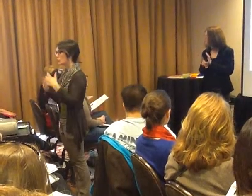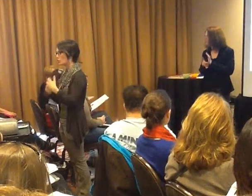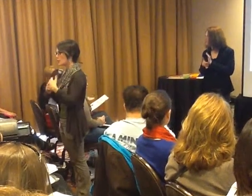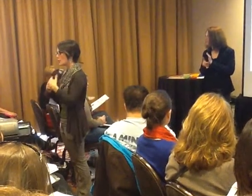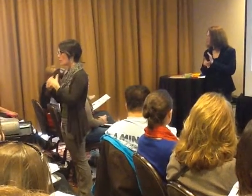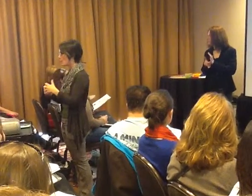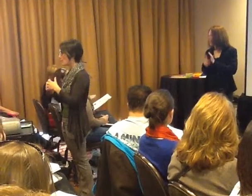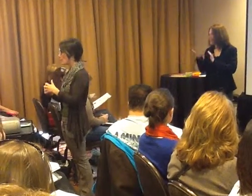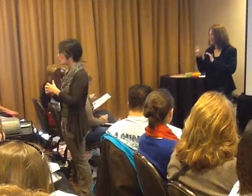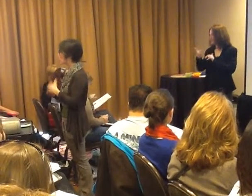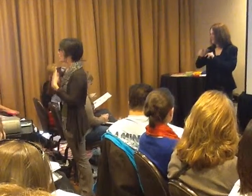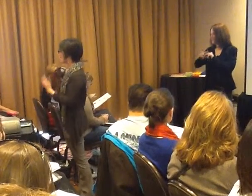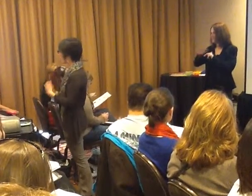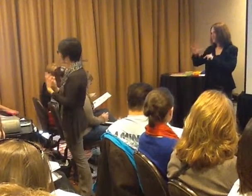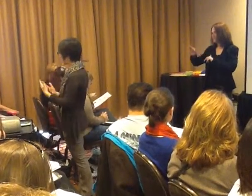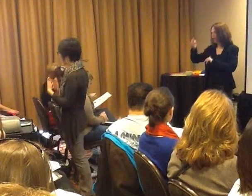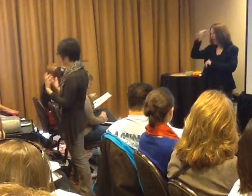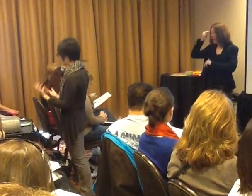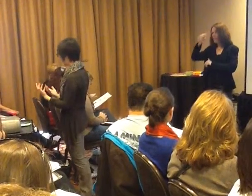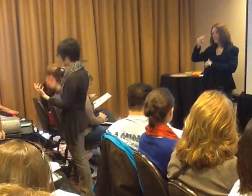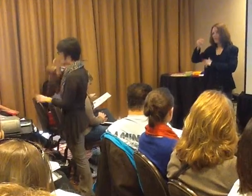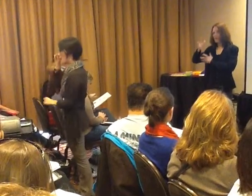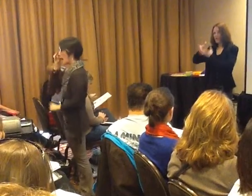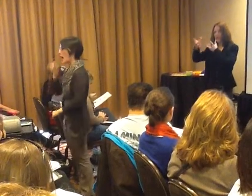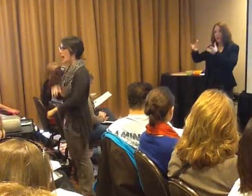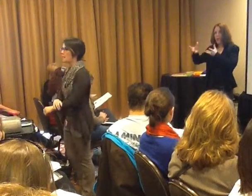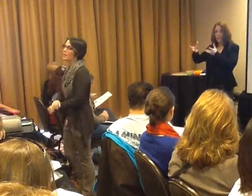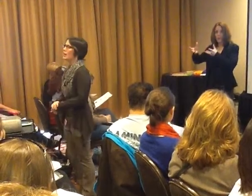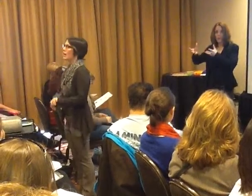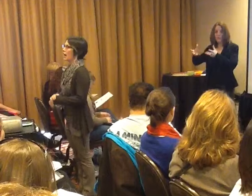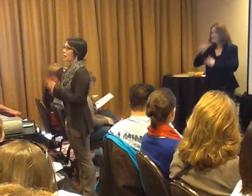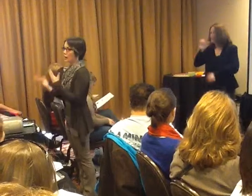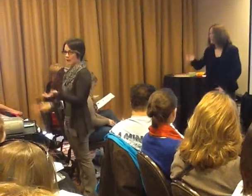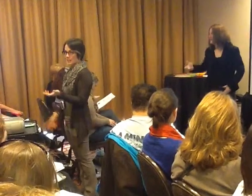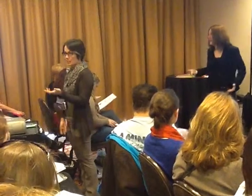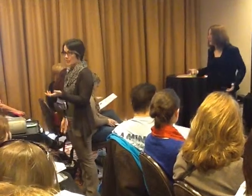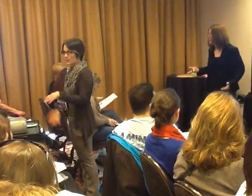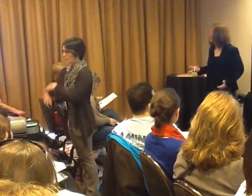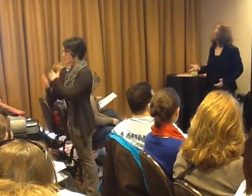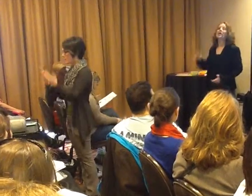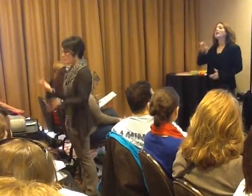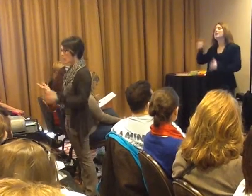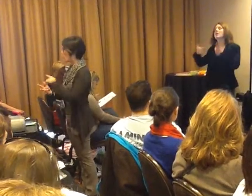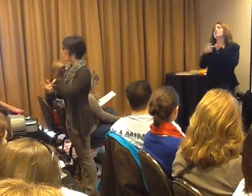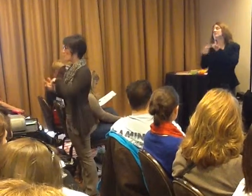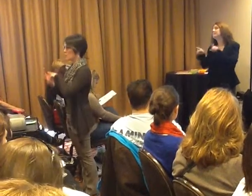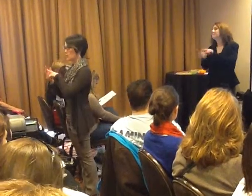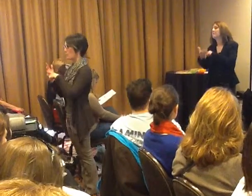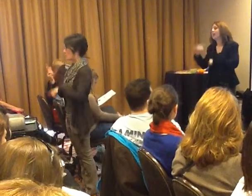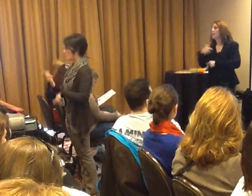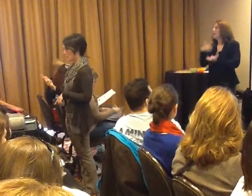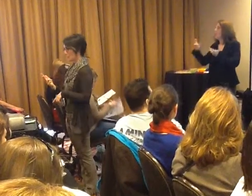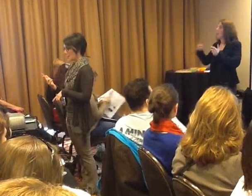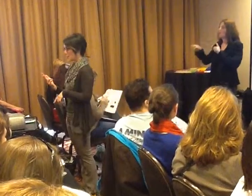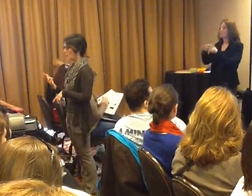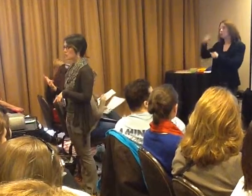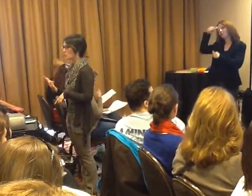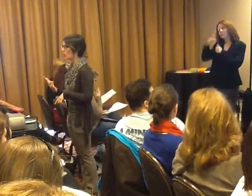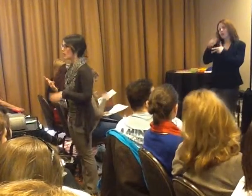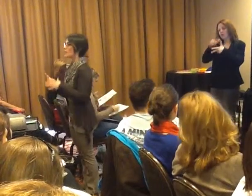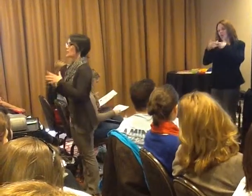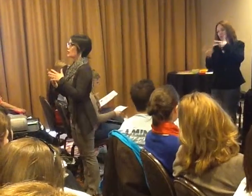it's increasing their memory load when we don't need it to be. Another example, the same thing. We want them to remember 3 things